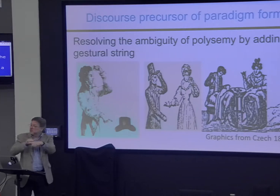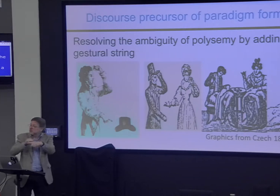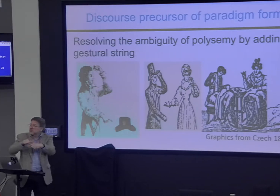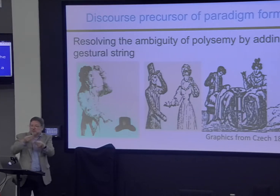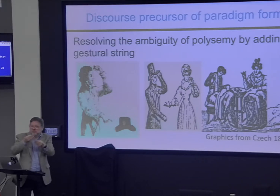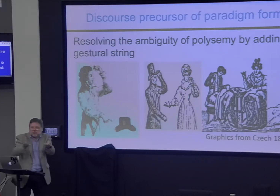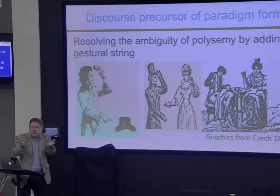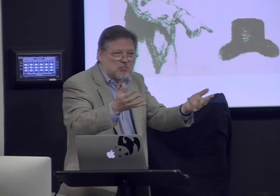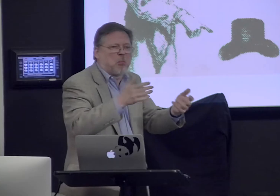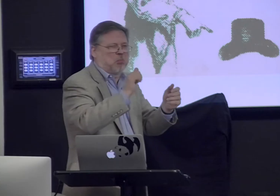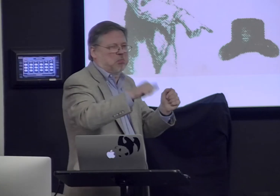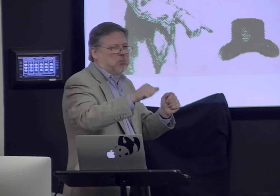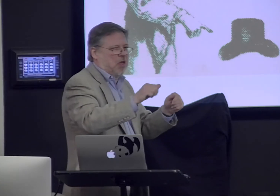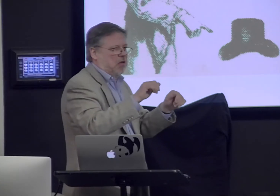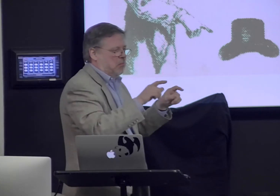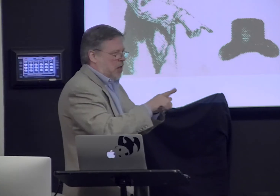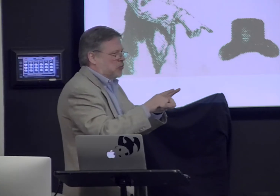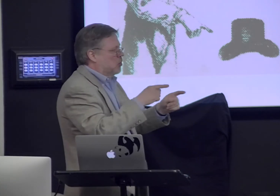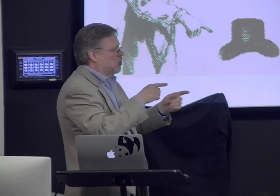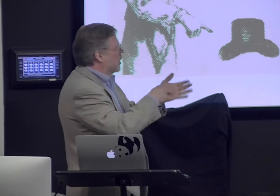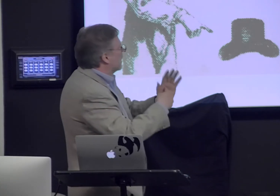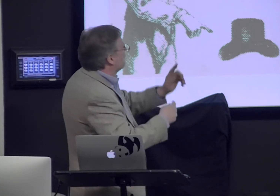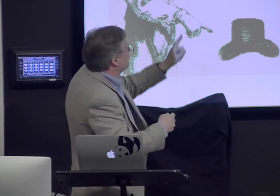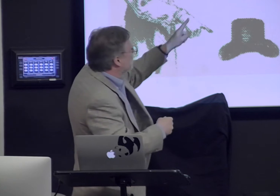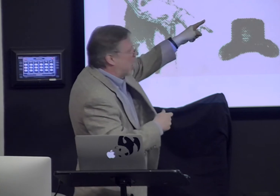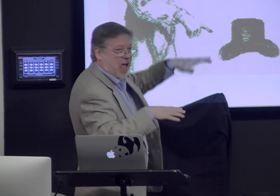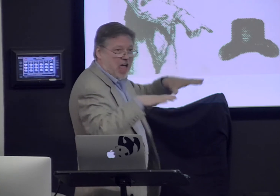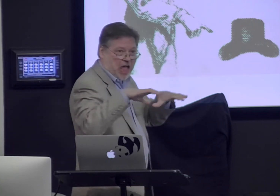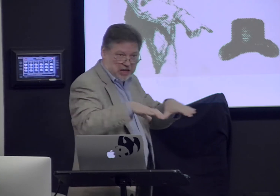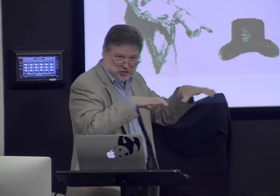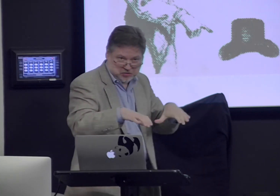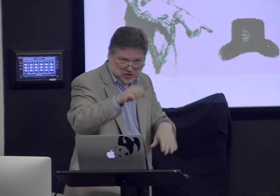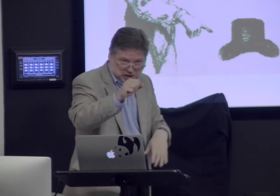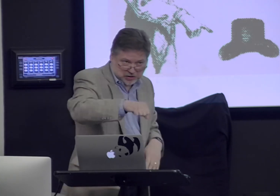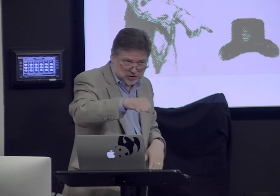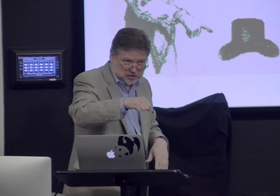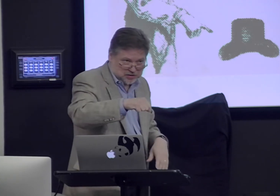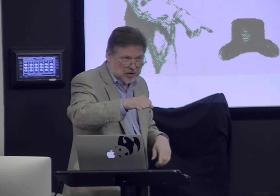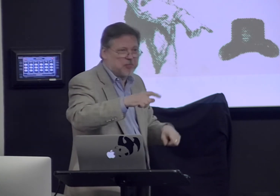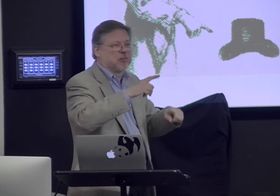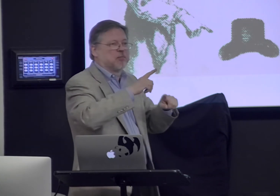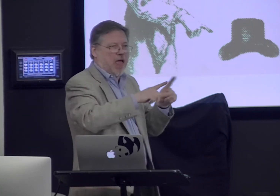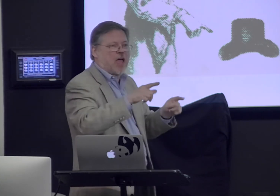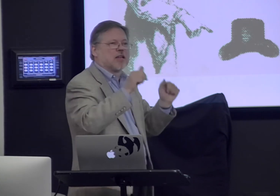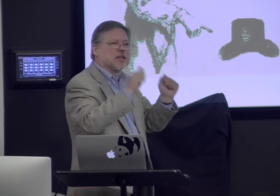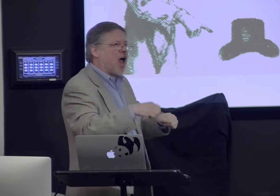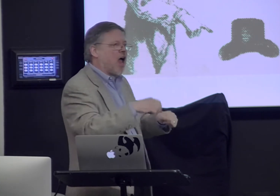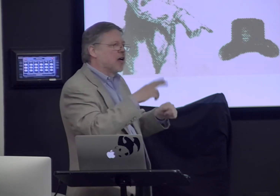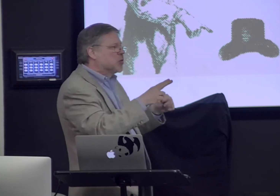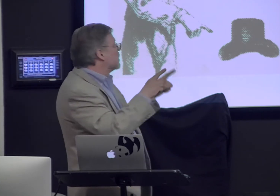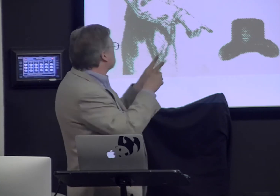of this sequence of signs. You see on the far left there is an entry for hat,